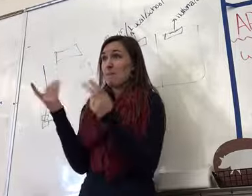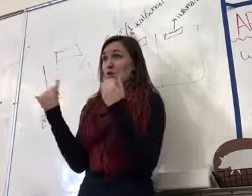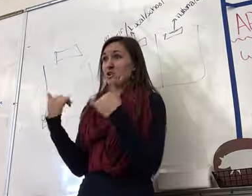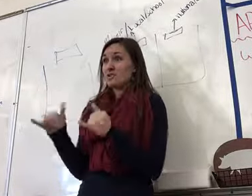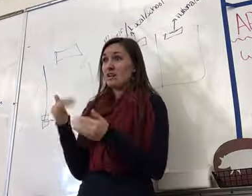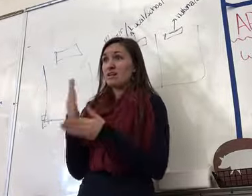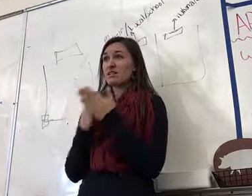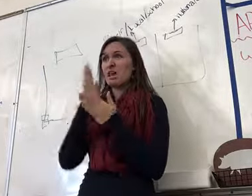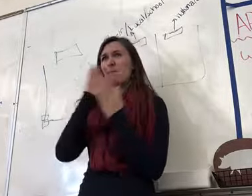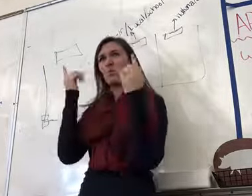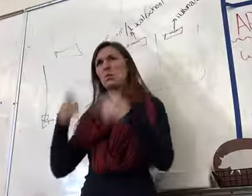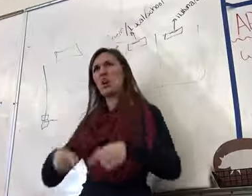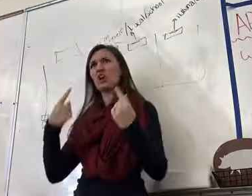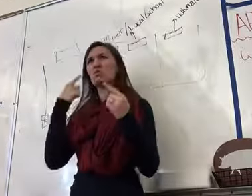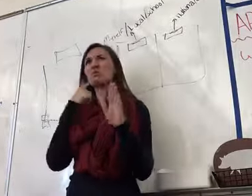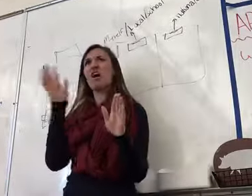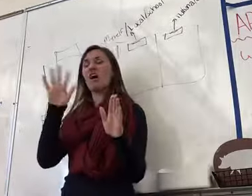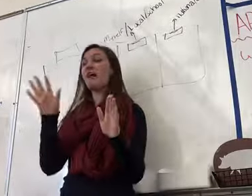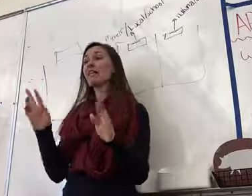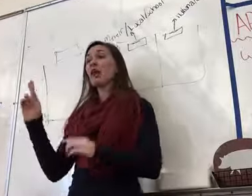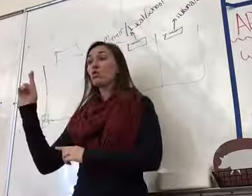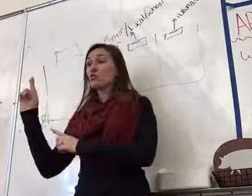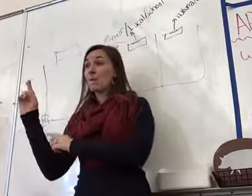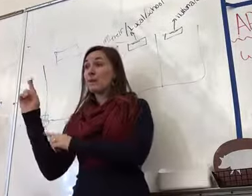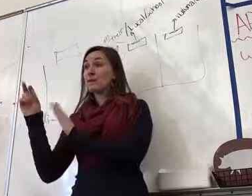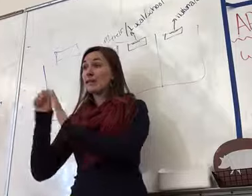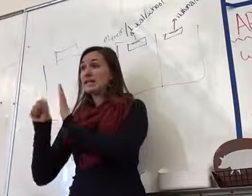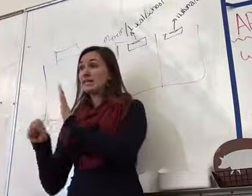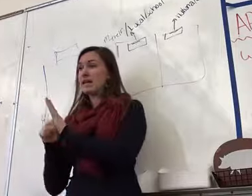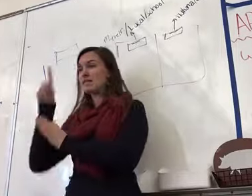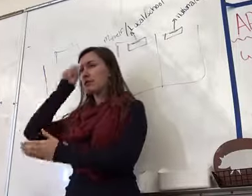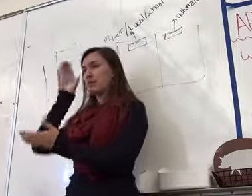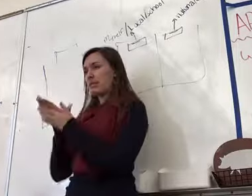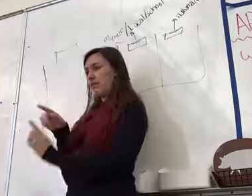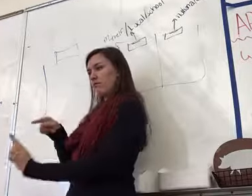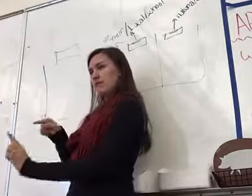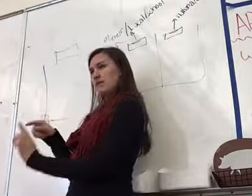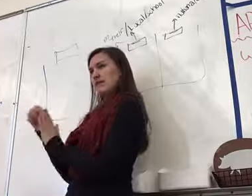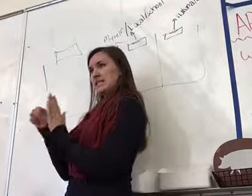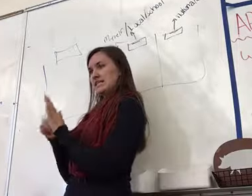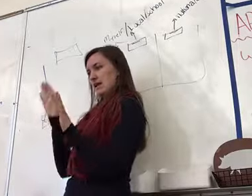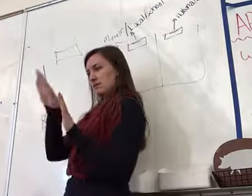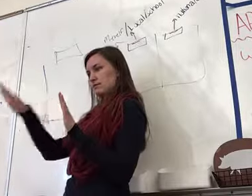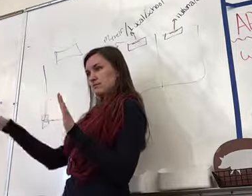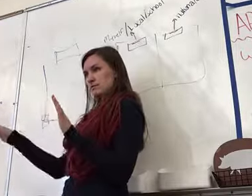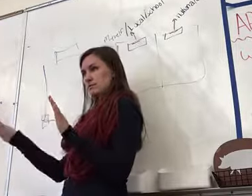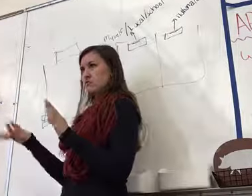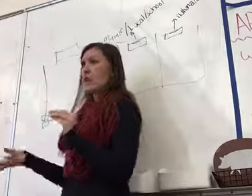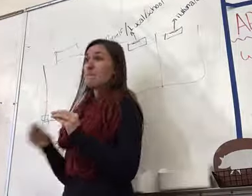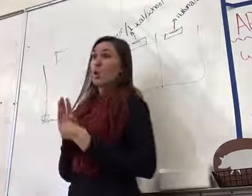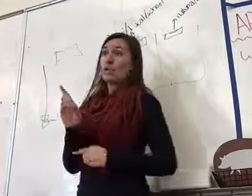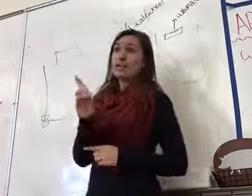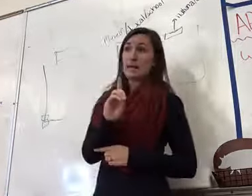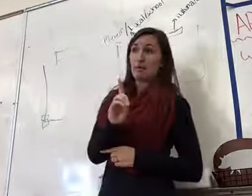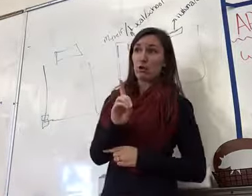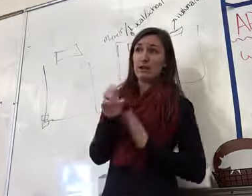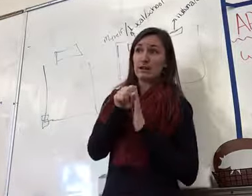Traditional Republican states believe in more anti-federalism. Traditionally Democratic states believe in more